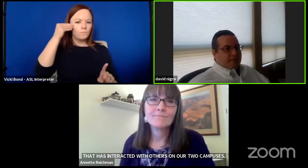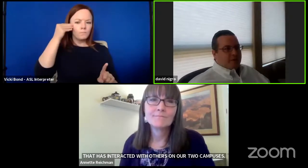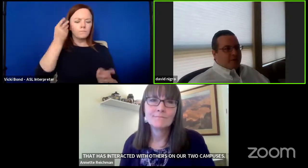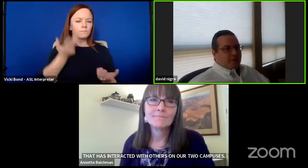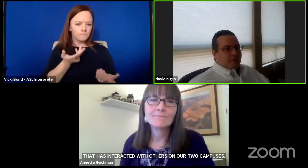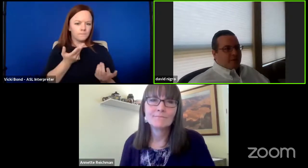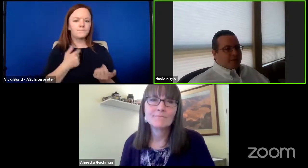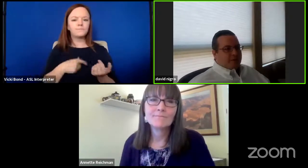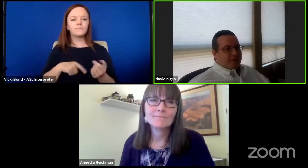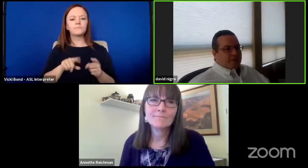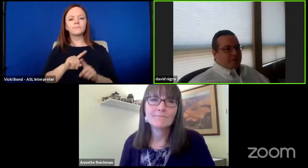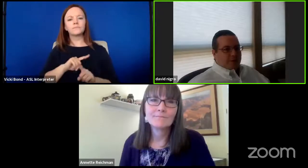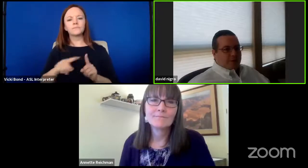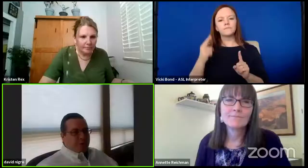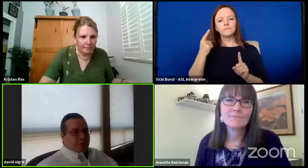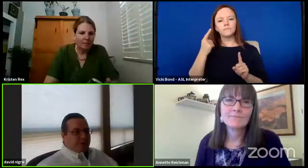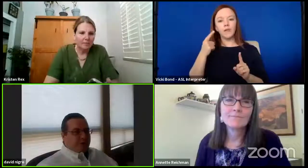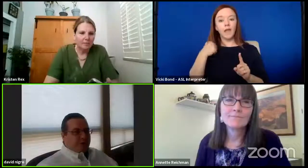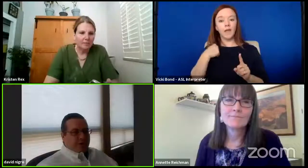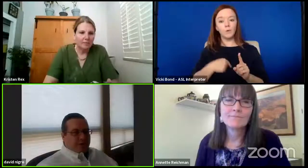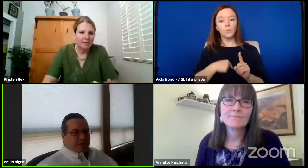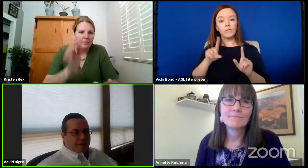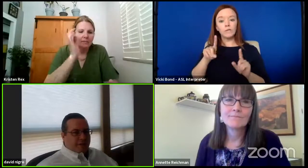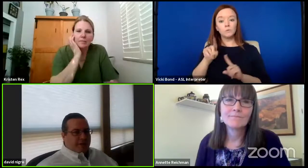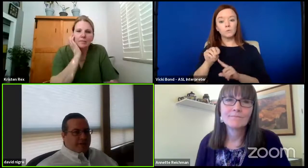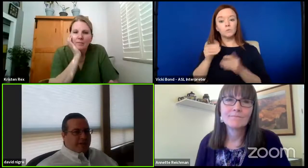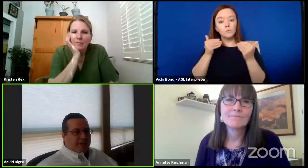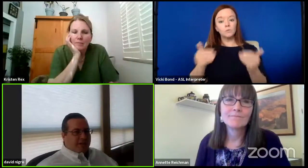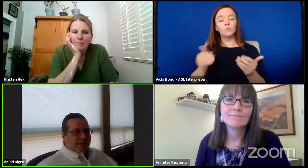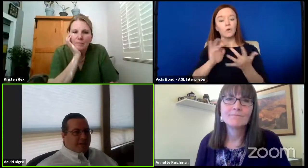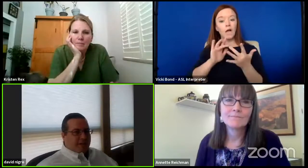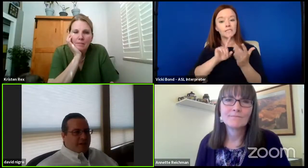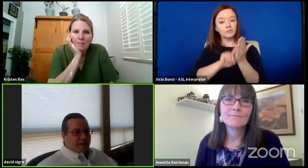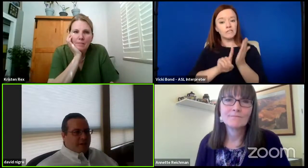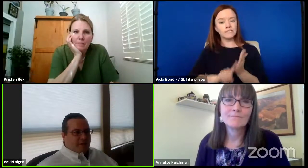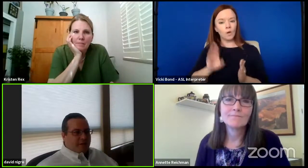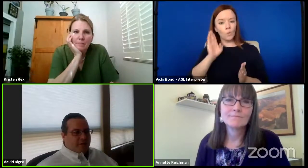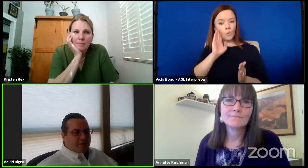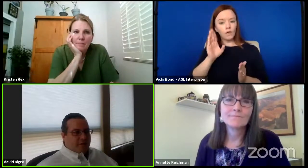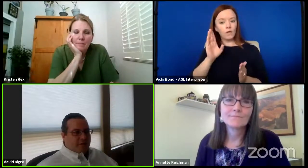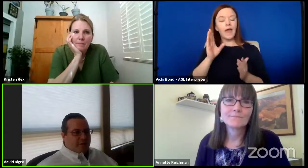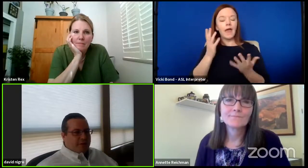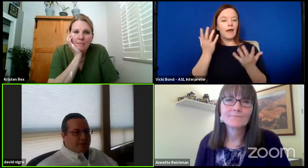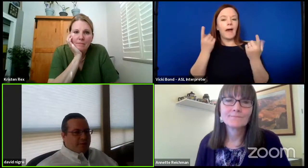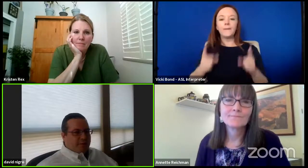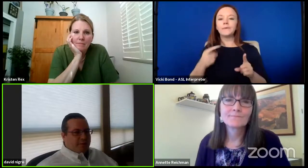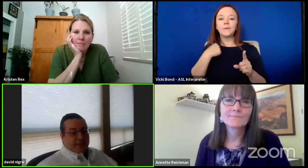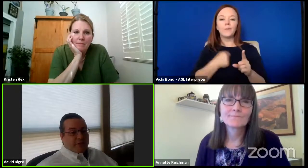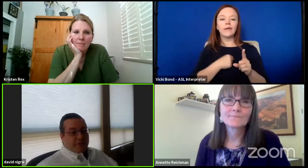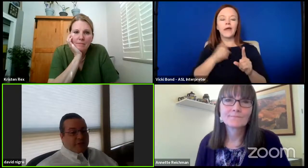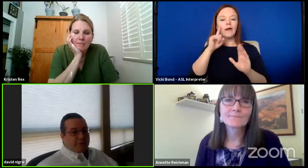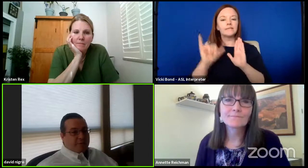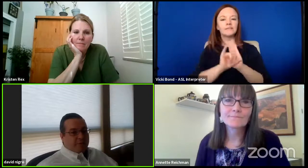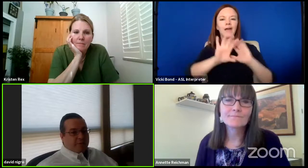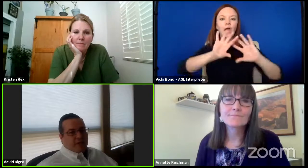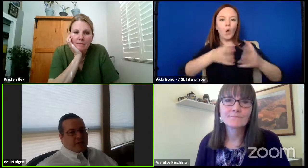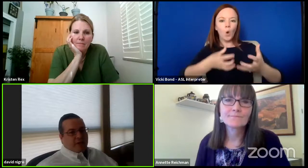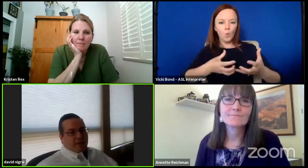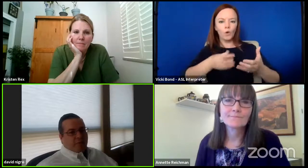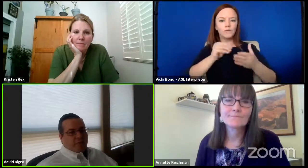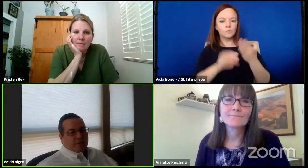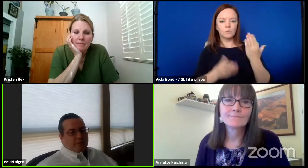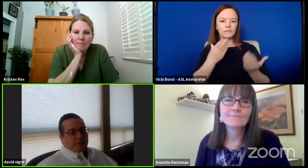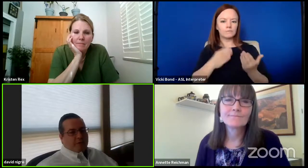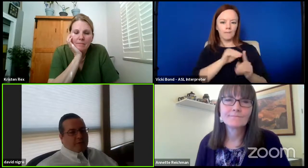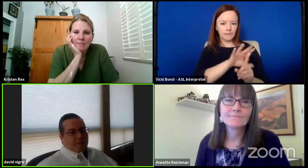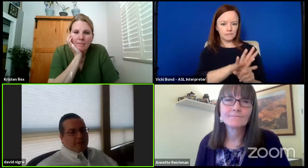and we do those contact tracing, we identify a cohort of students who have been potentially been exposed. Will